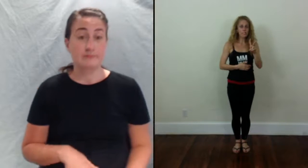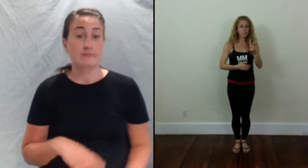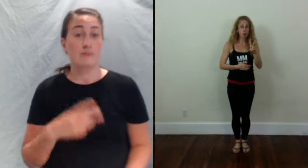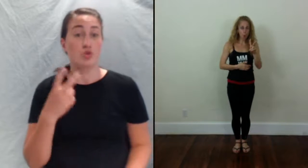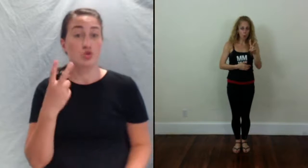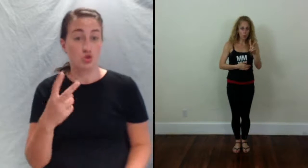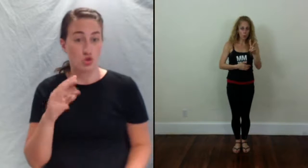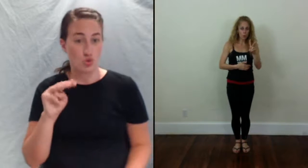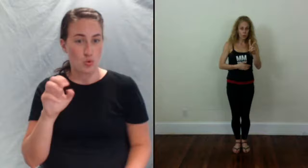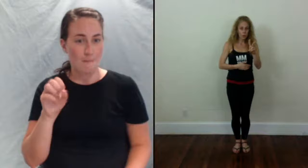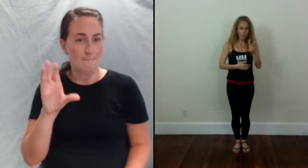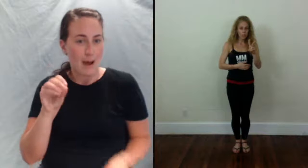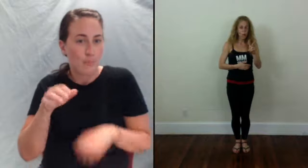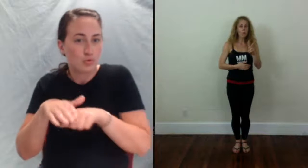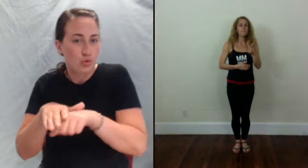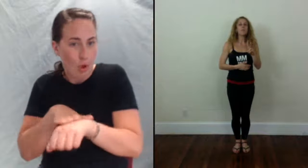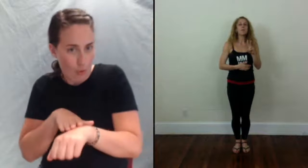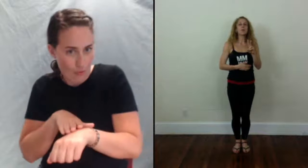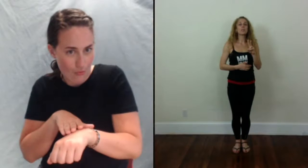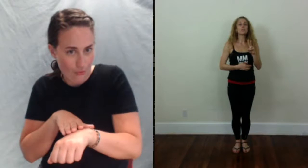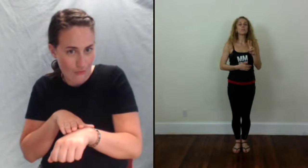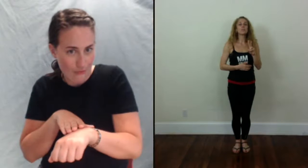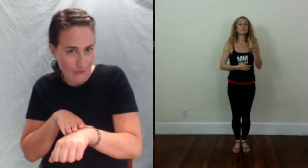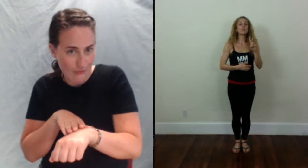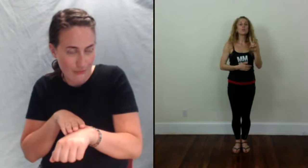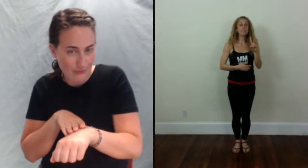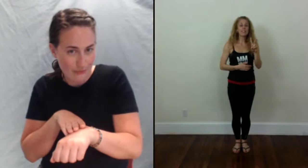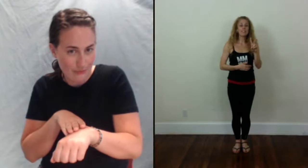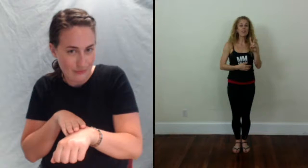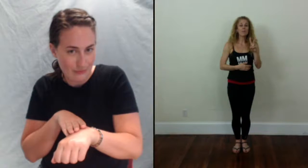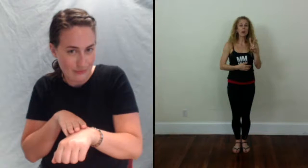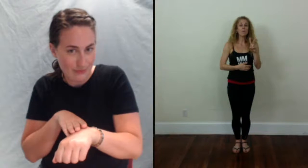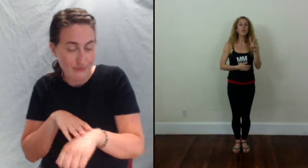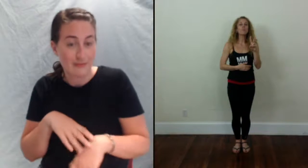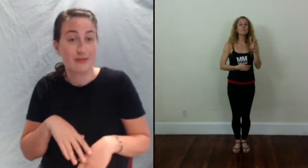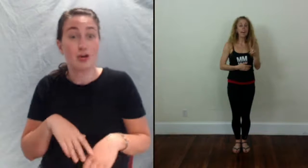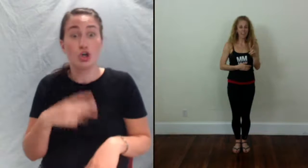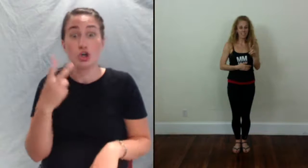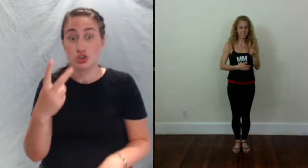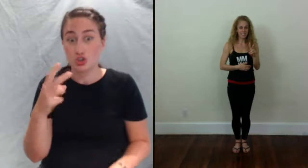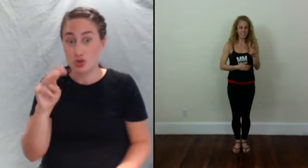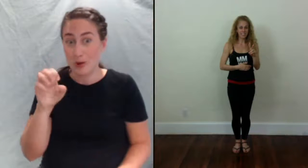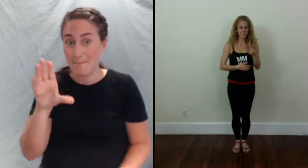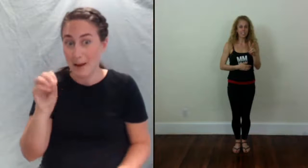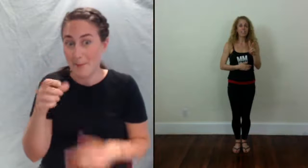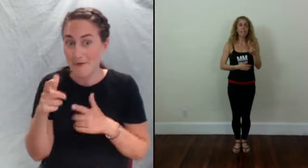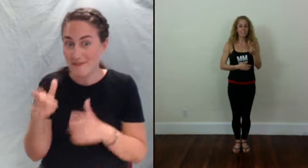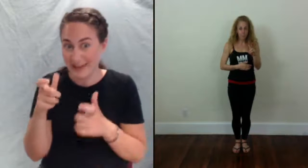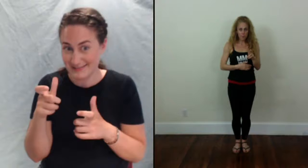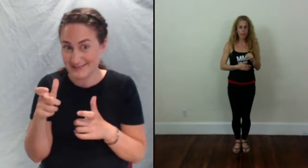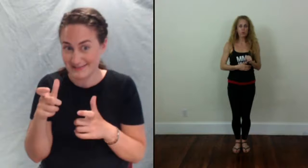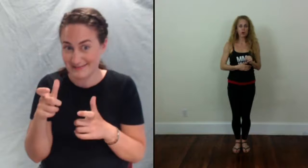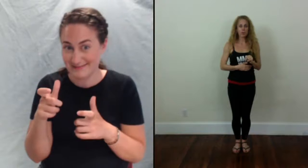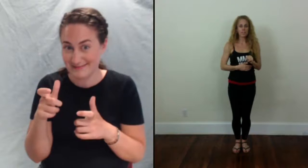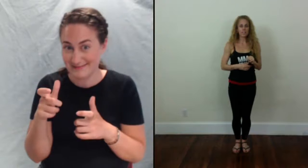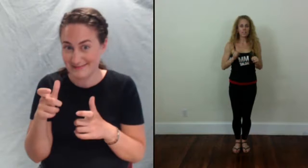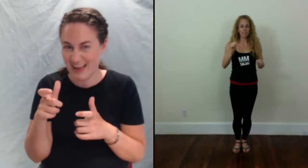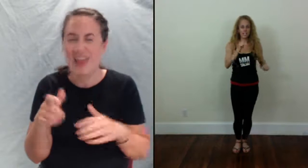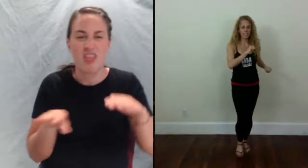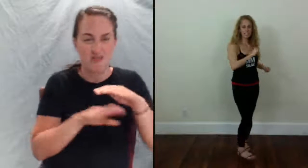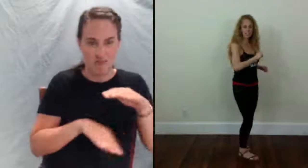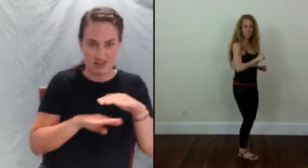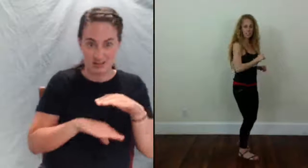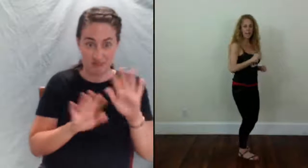mambo slow, then we're going to do 2 sets of mambo fast, then back to our